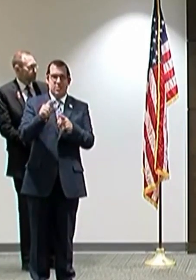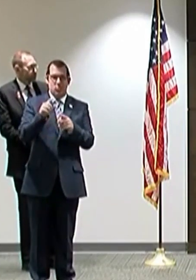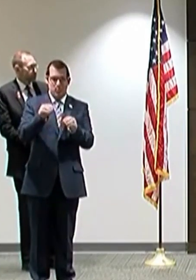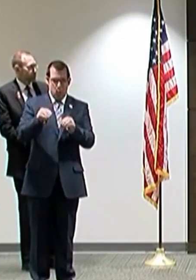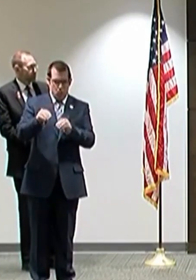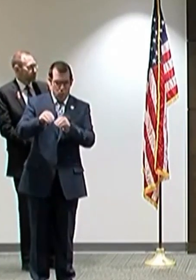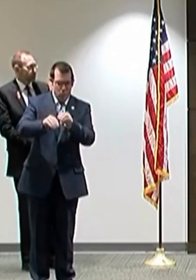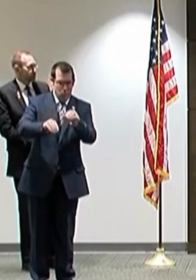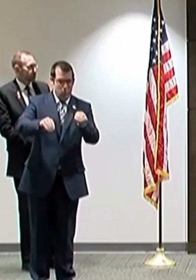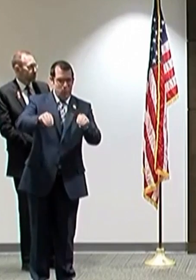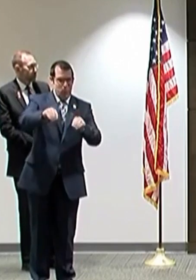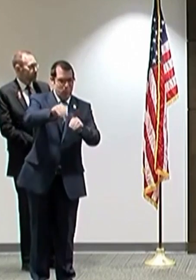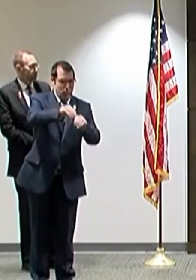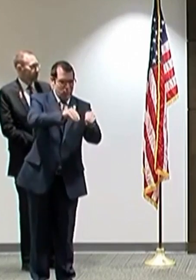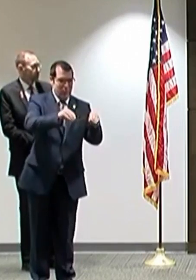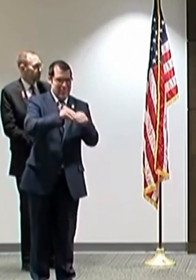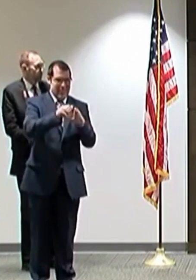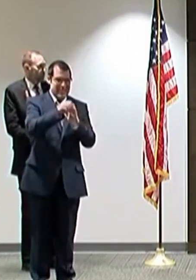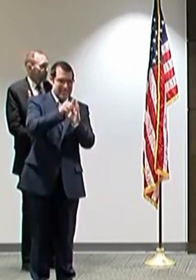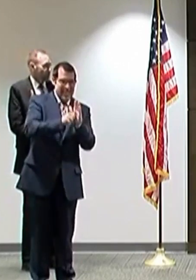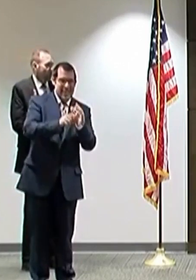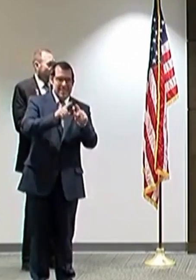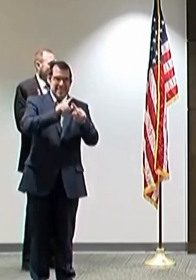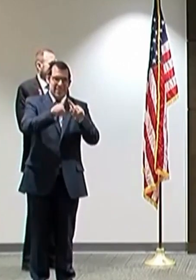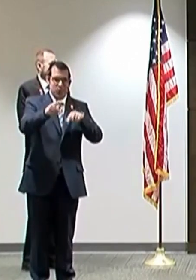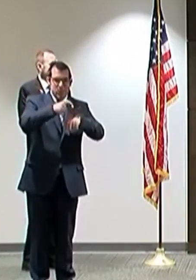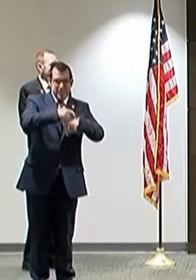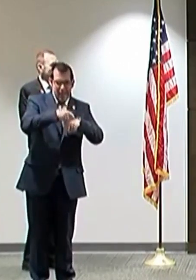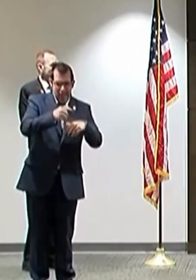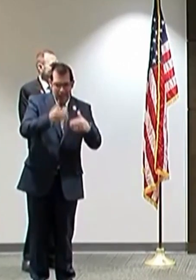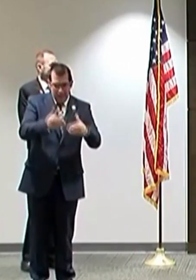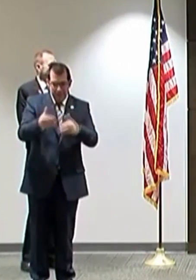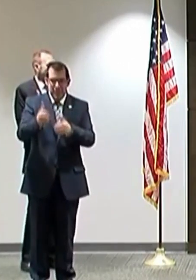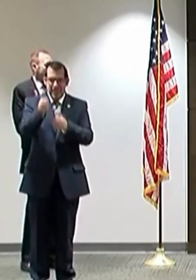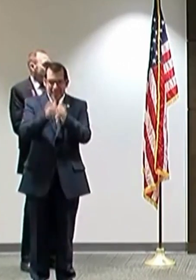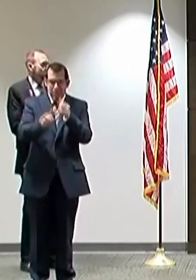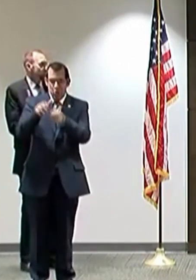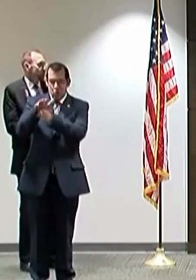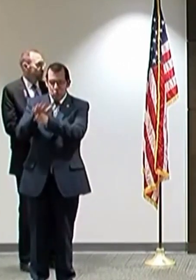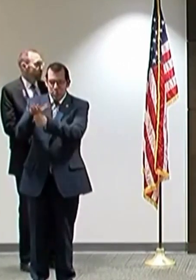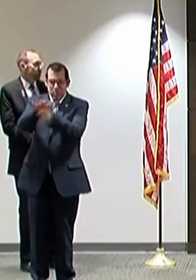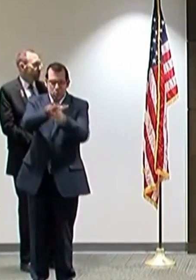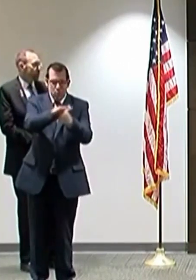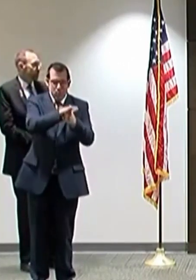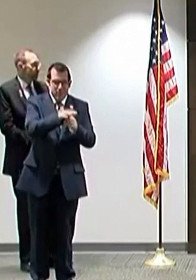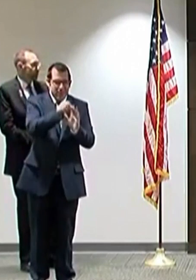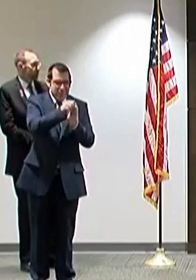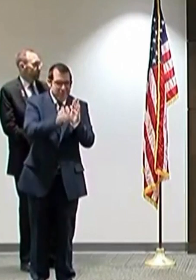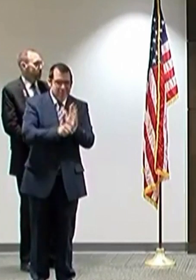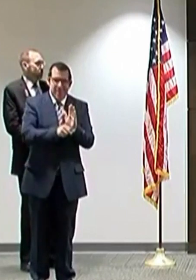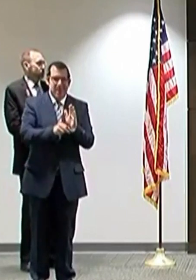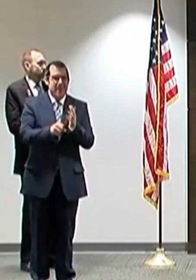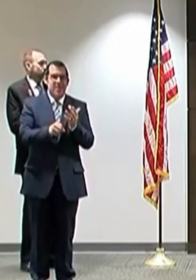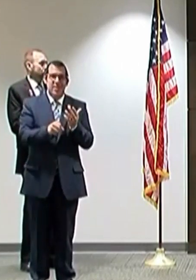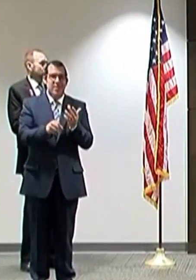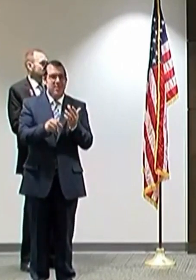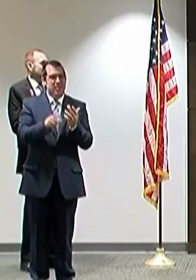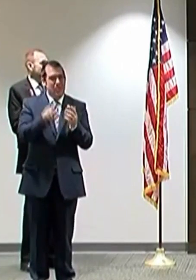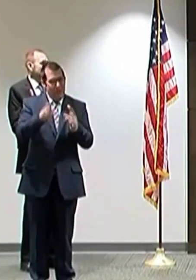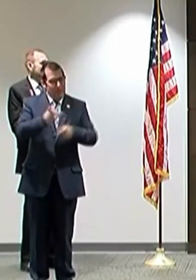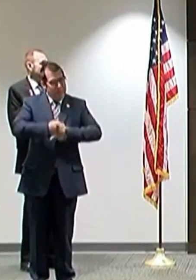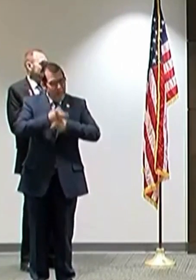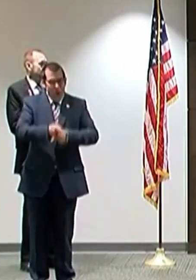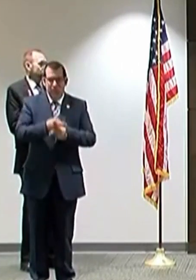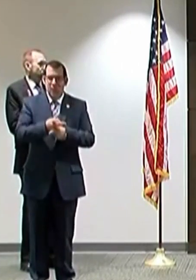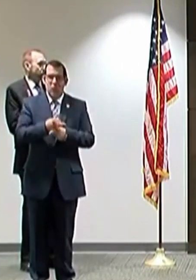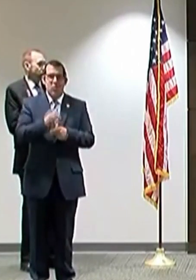state in sometimes different time frames in every region of the state. And so you cannot take it for granted. You